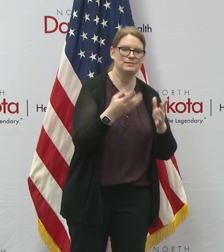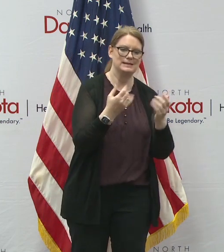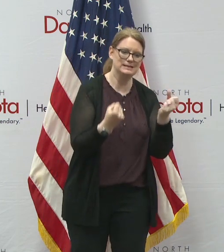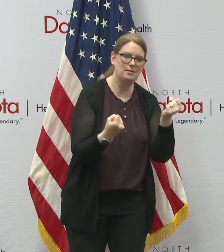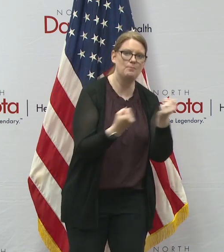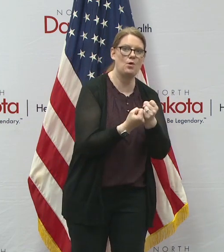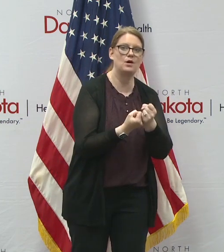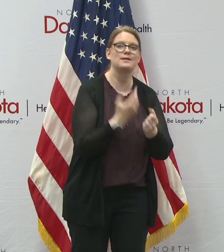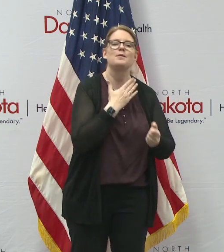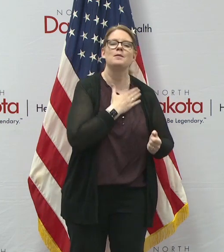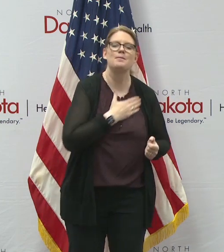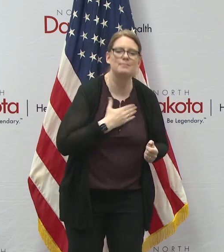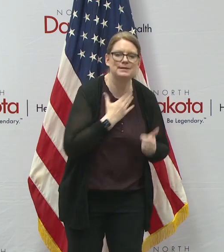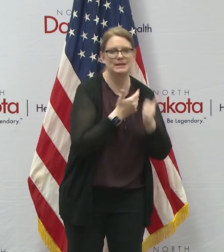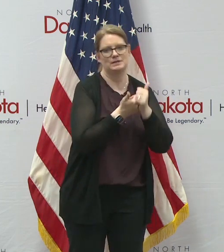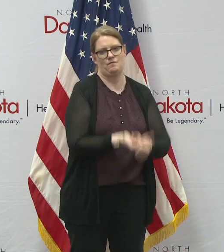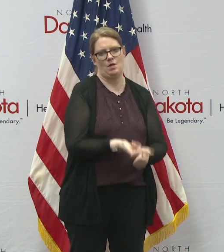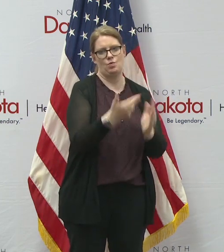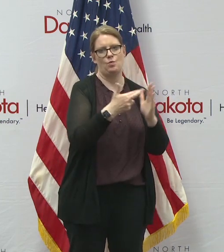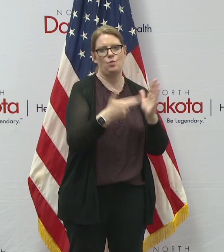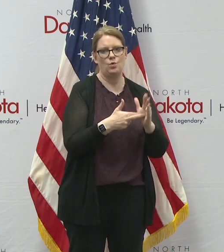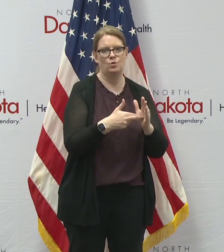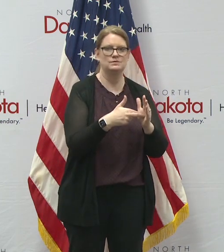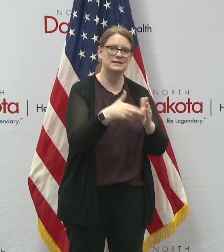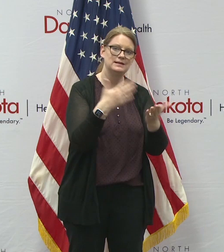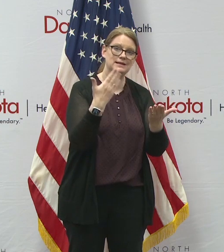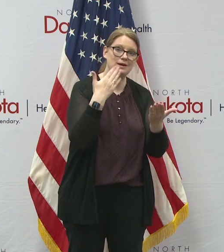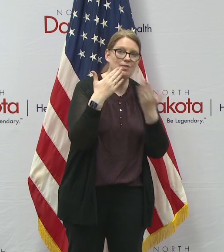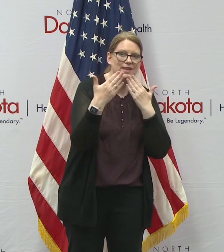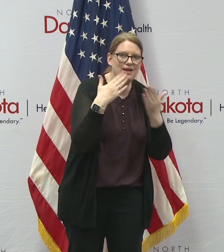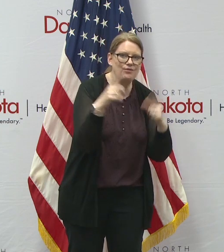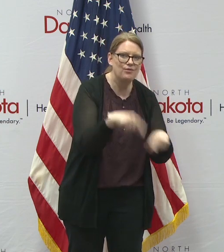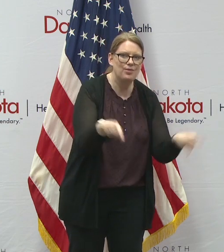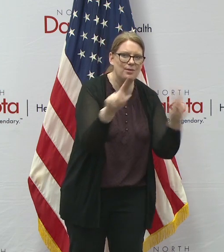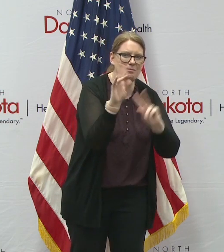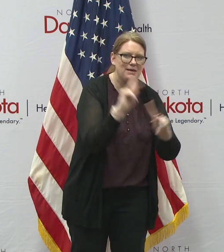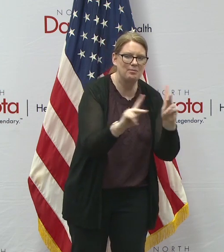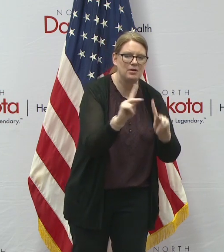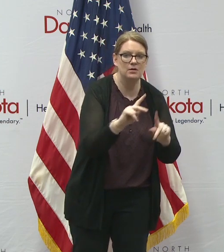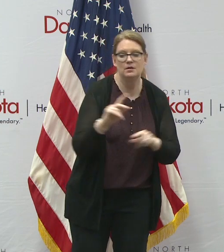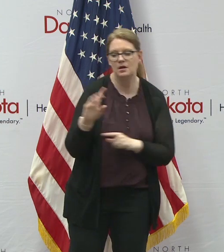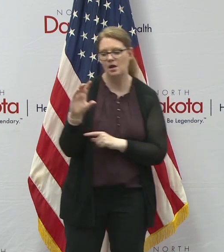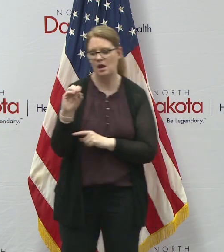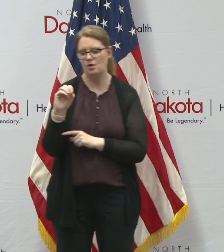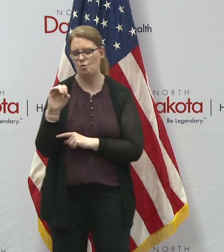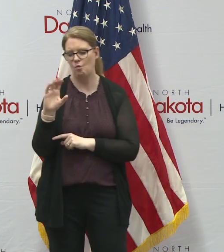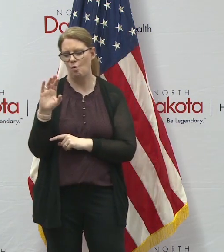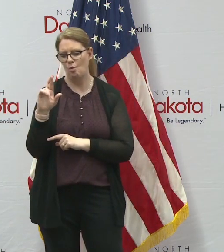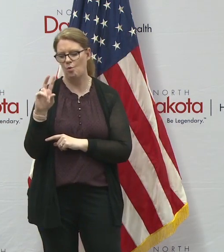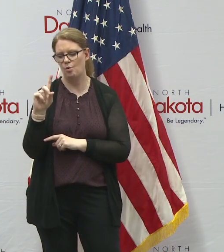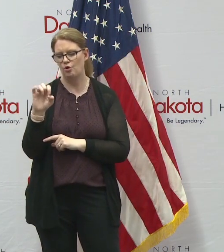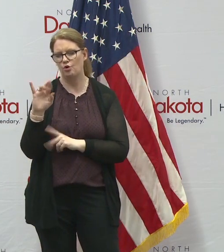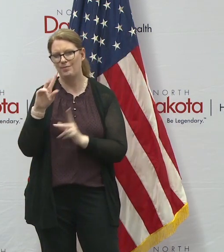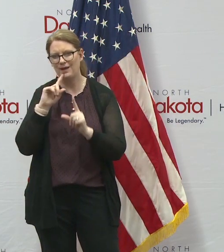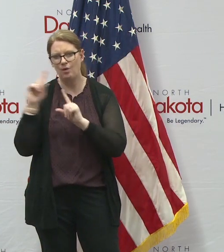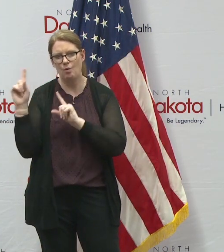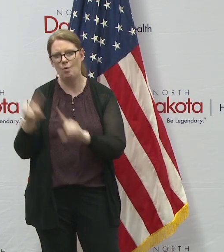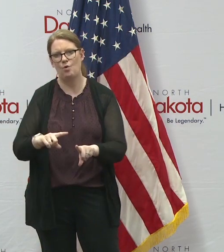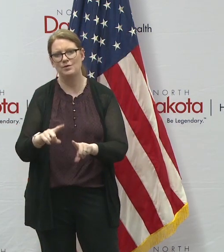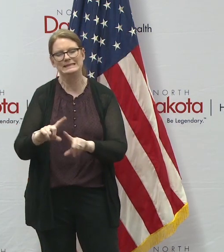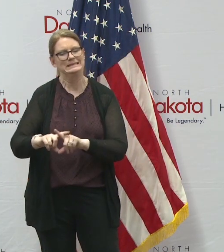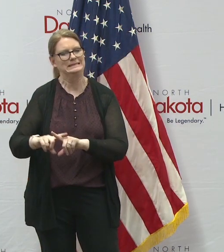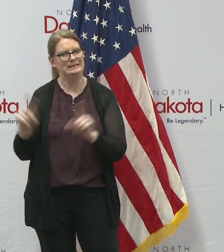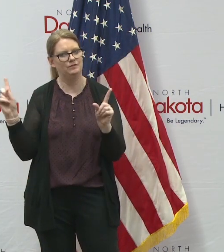it's please follow the rules. It's like, thank you for all the people that are. An order is very different. And so, again, when things